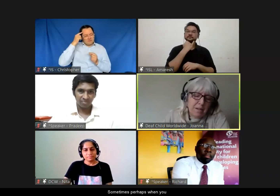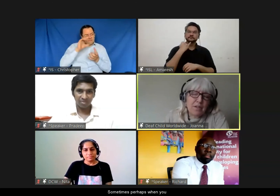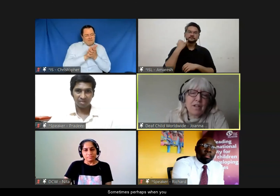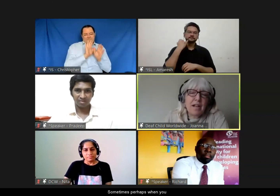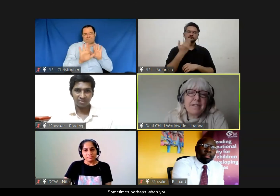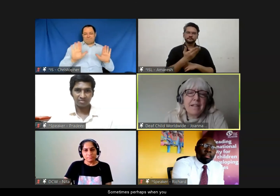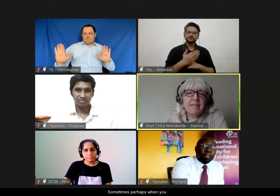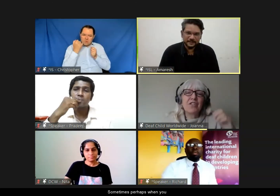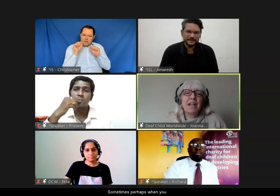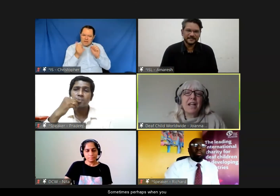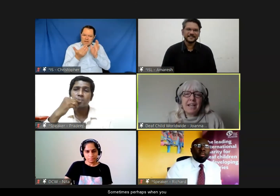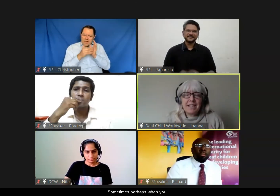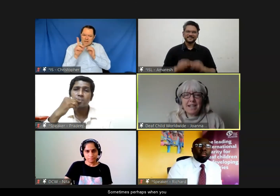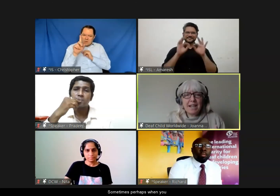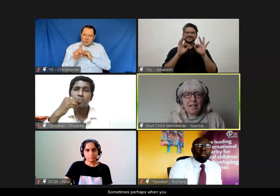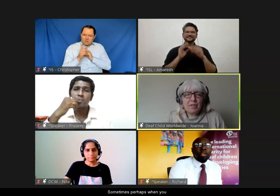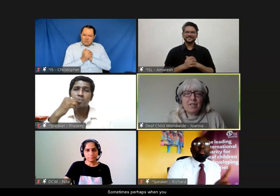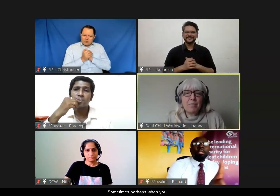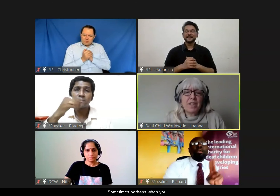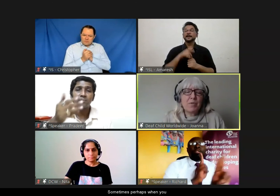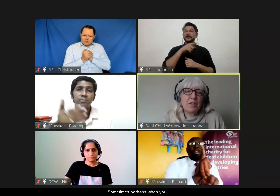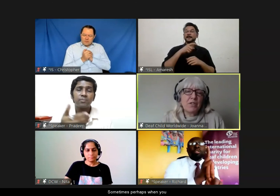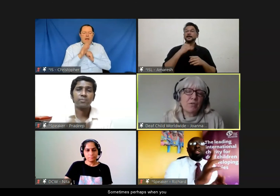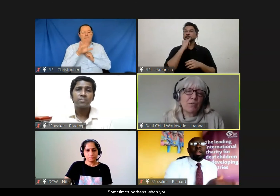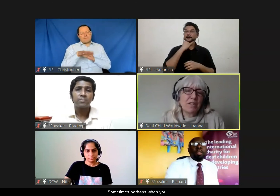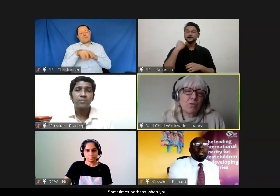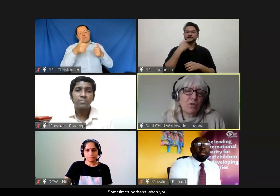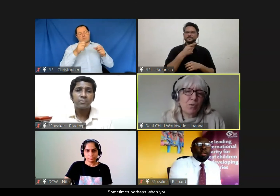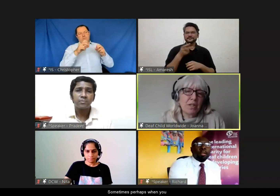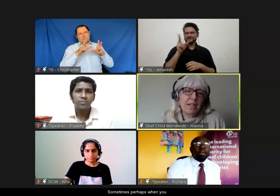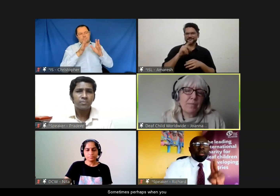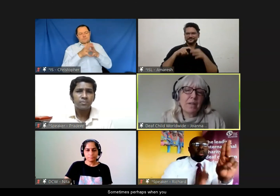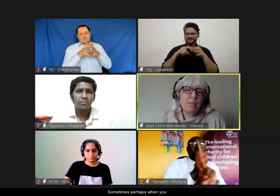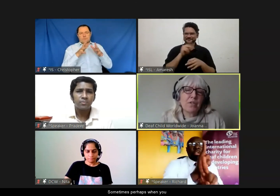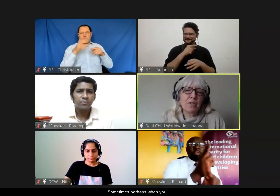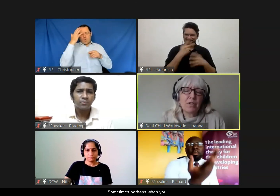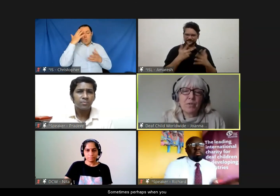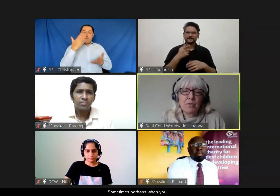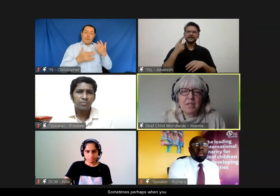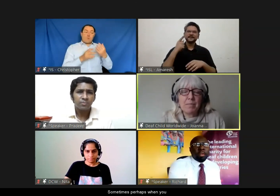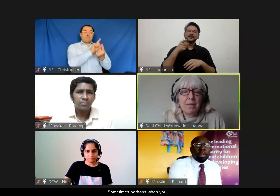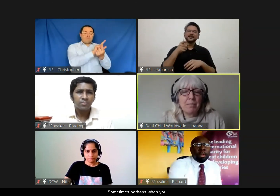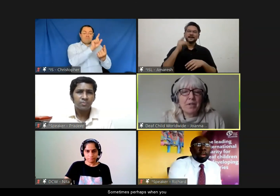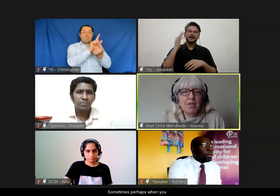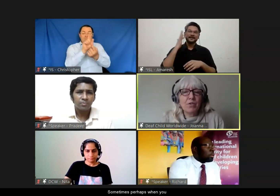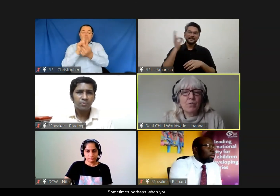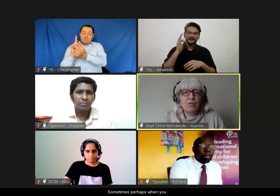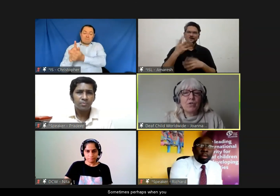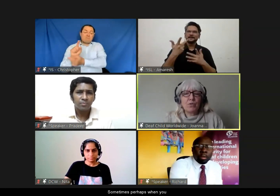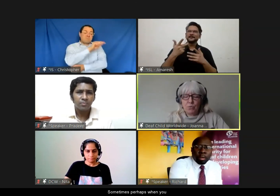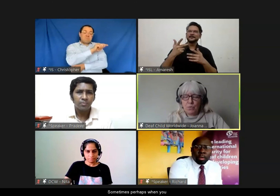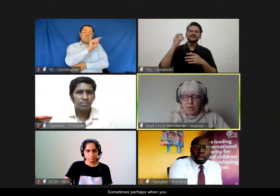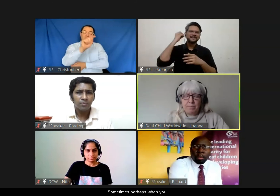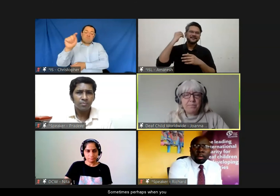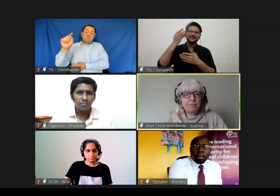you know, if there are any other, is there sometimes when you're talking perhaps to the community members or